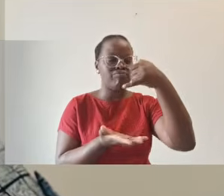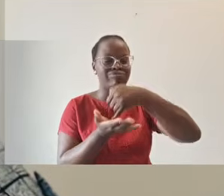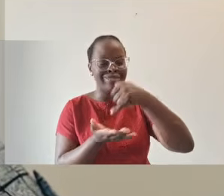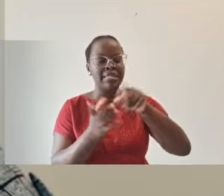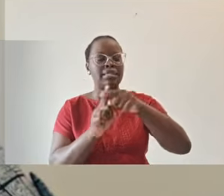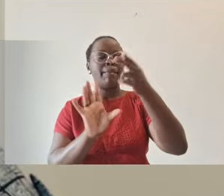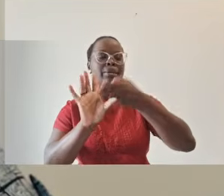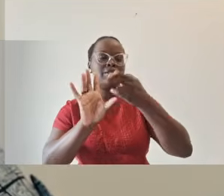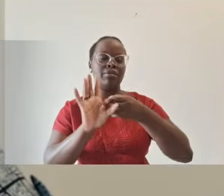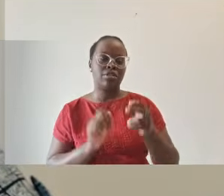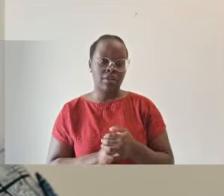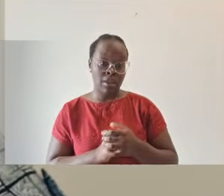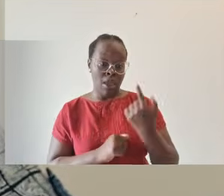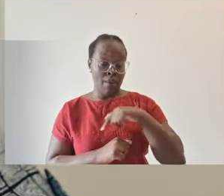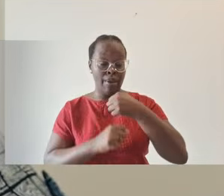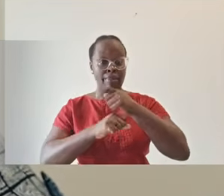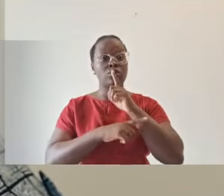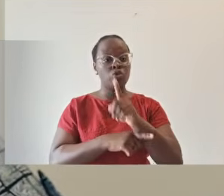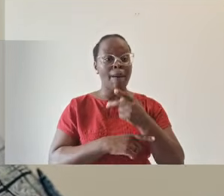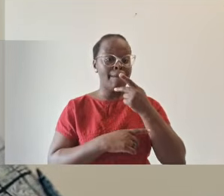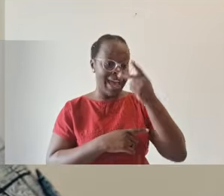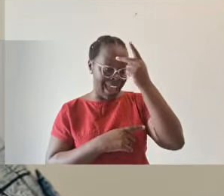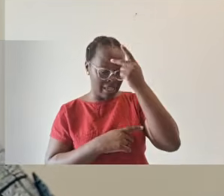engagement. So we make sure that the parents are involved in